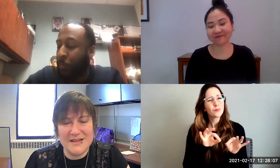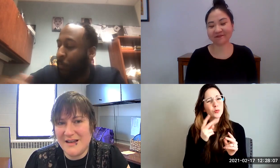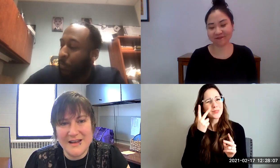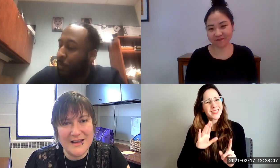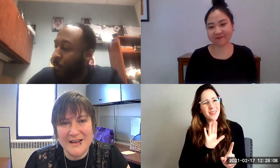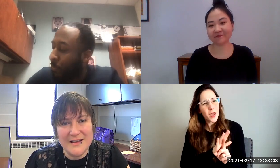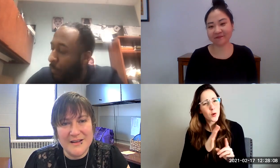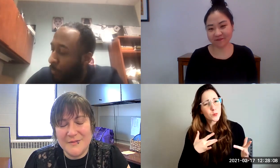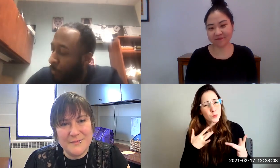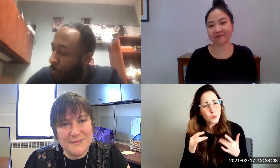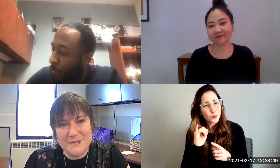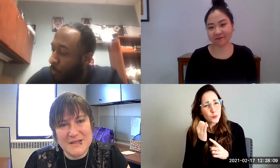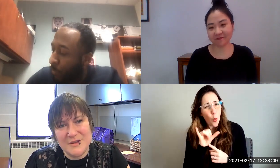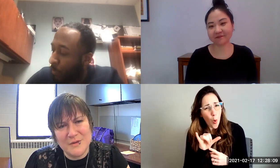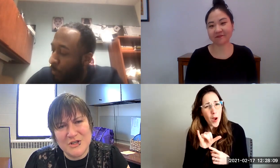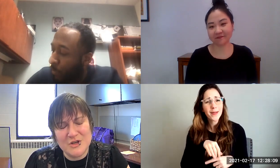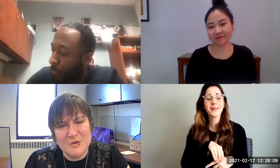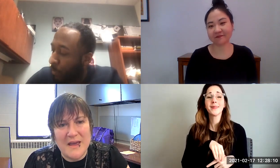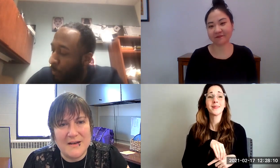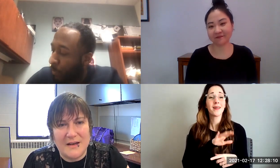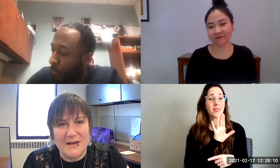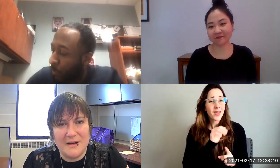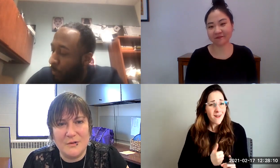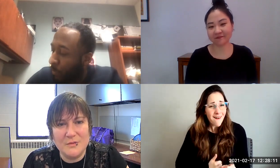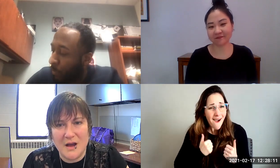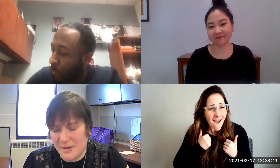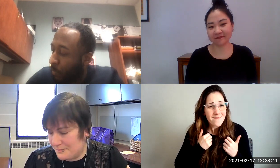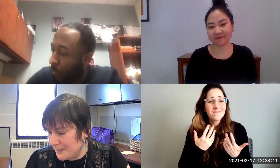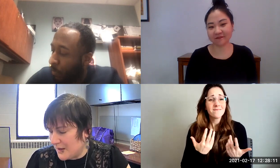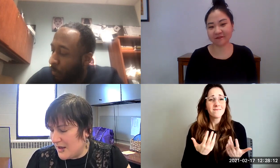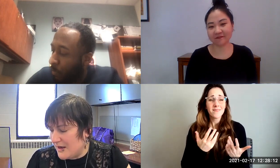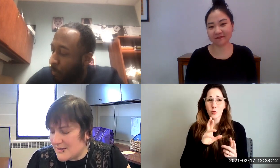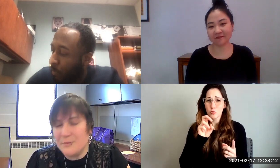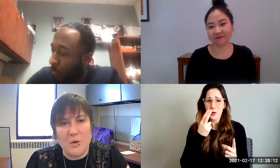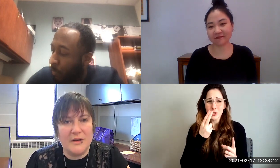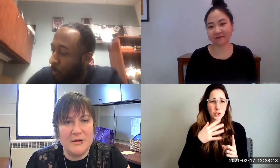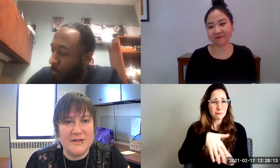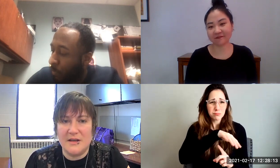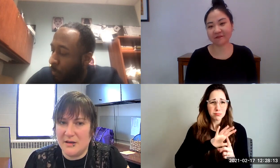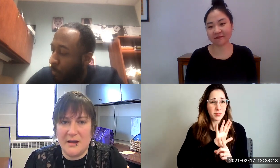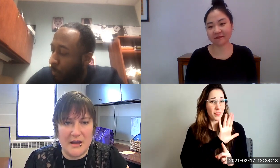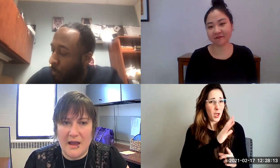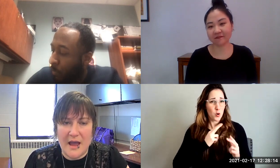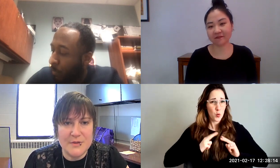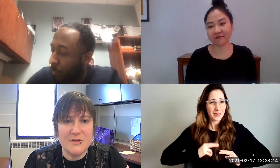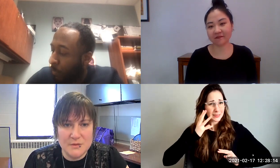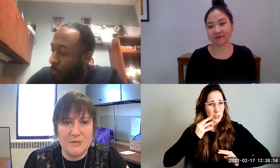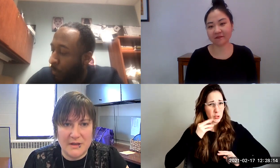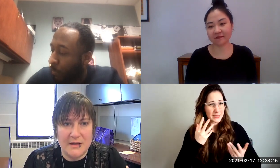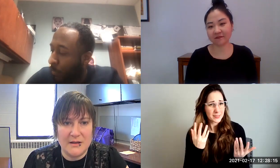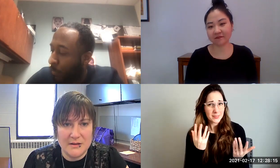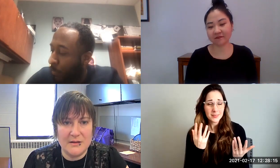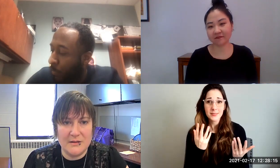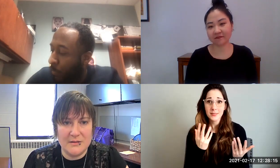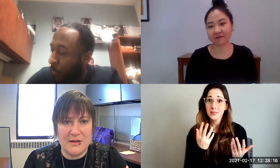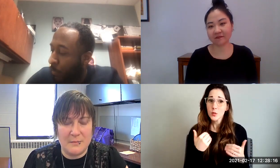lives, see the rich humanity, it is important, it's